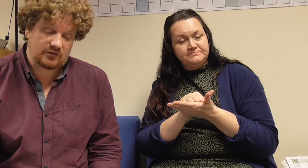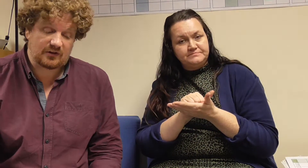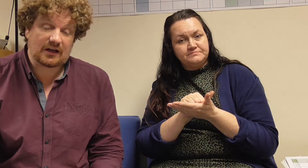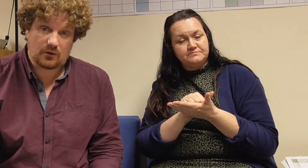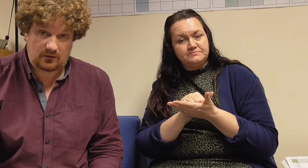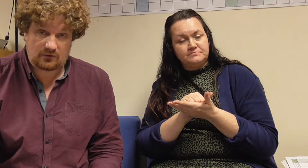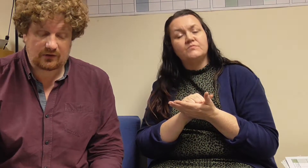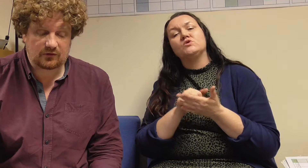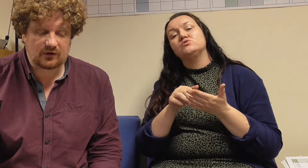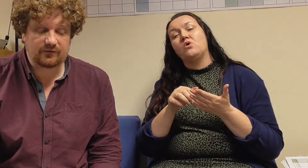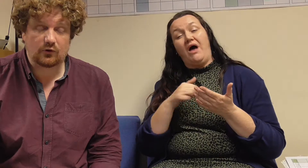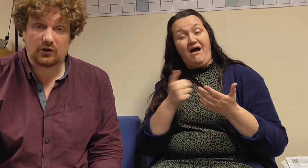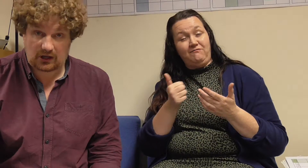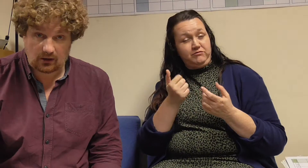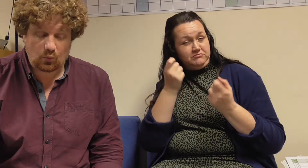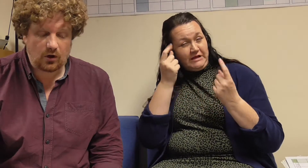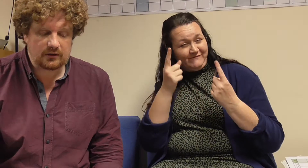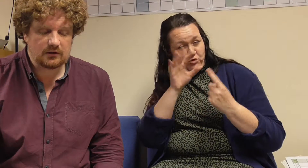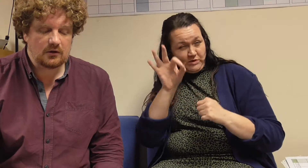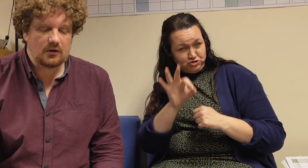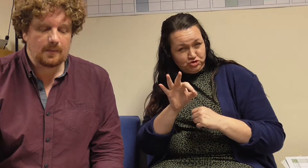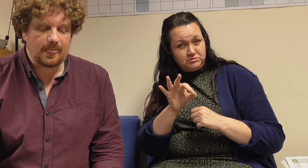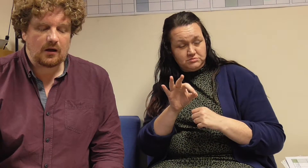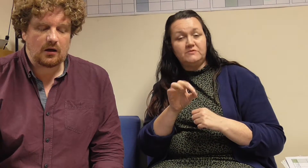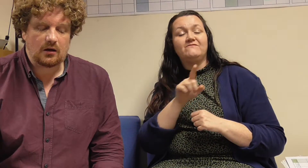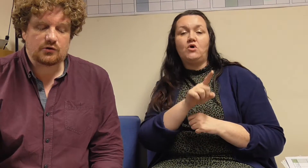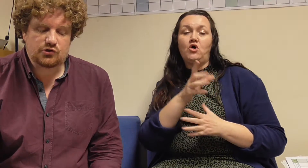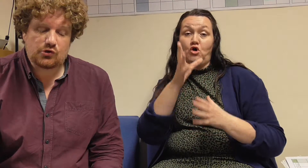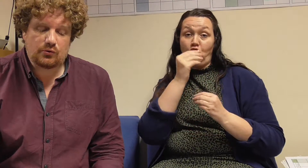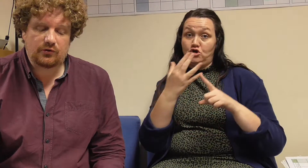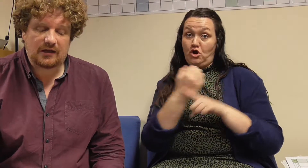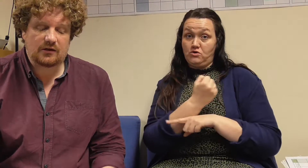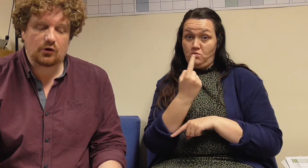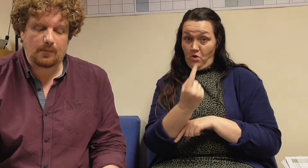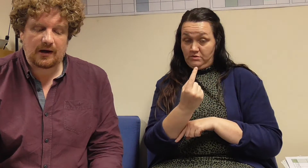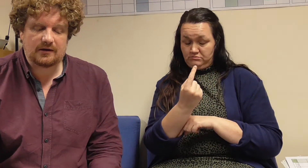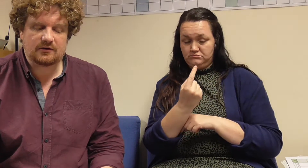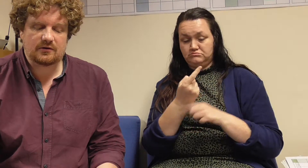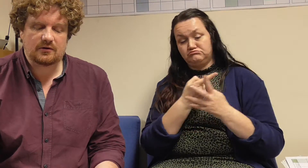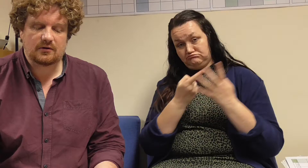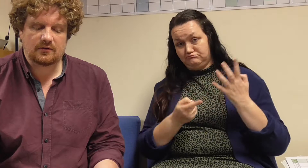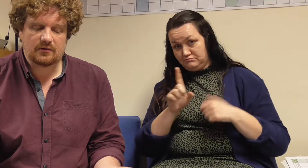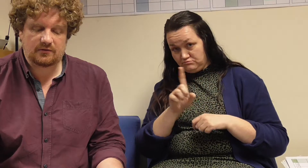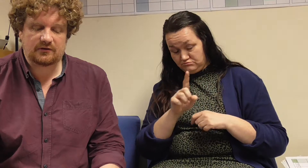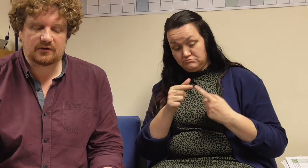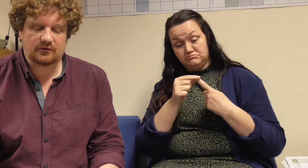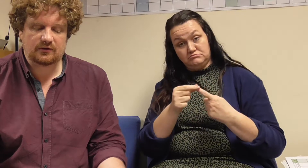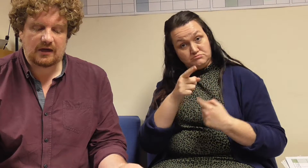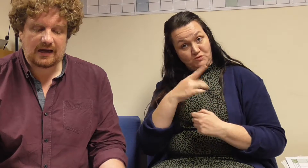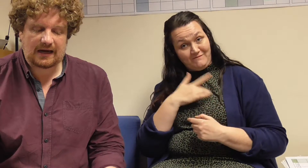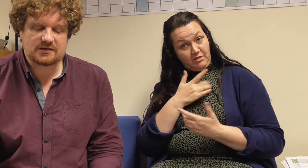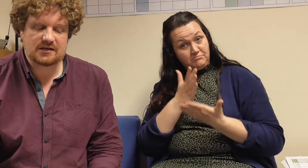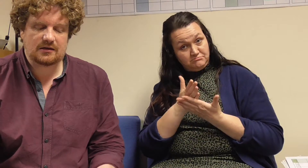So the questions I'd like you to ask yourself for learning outcome 1 are: do you think you combined the 3